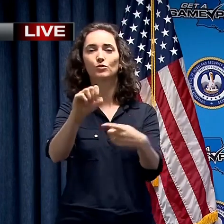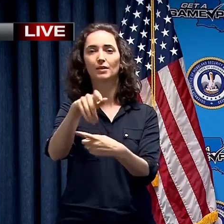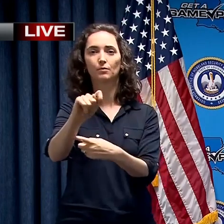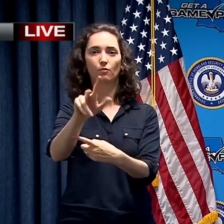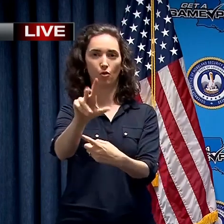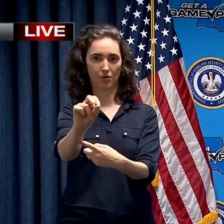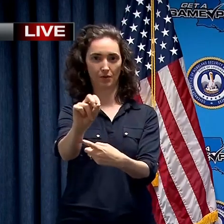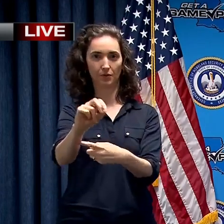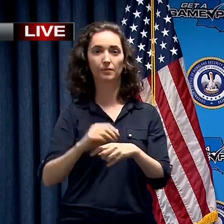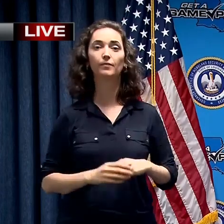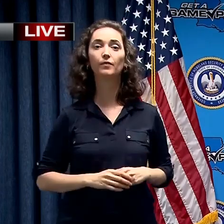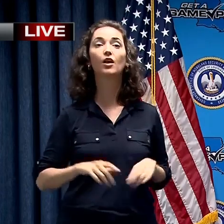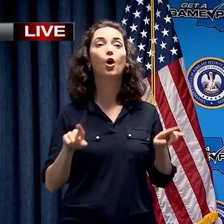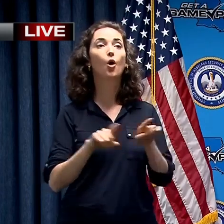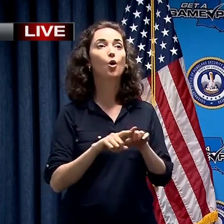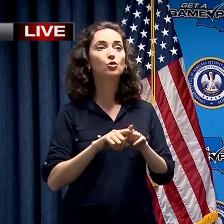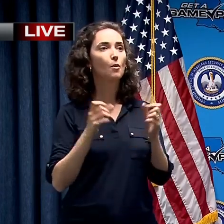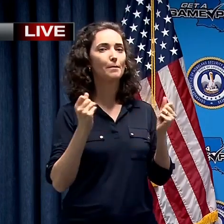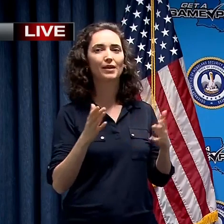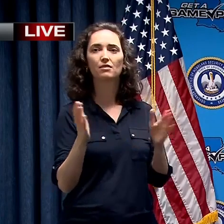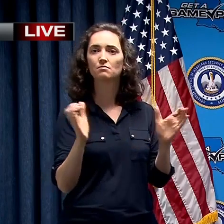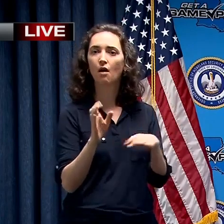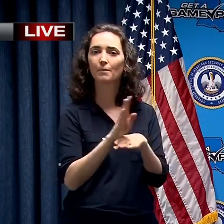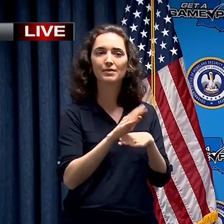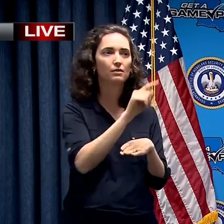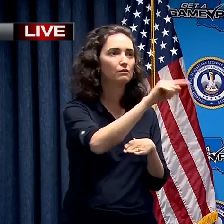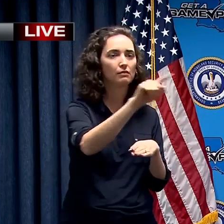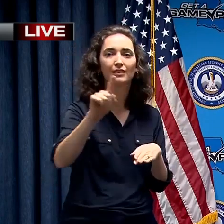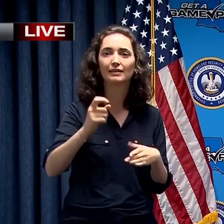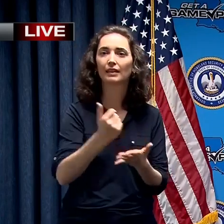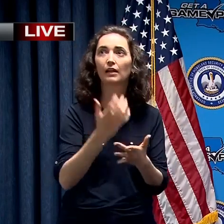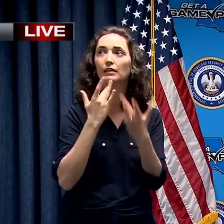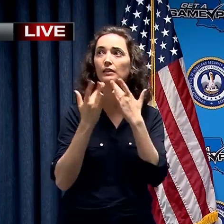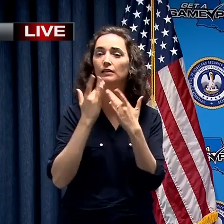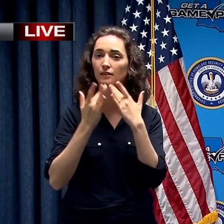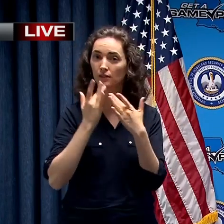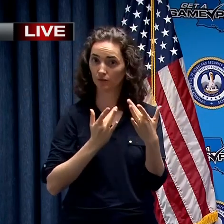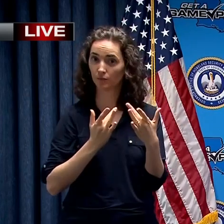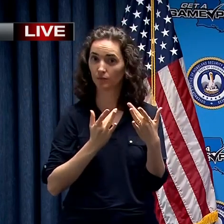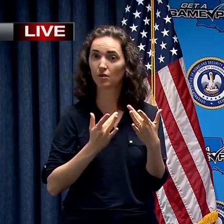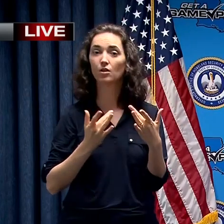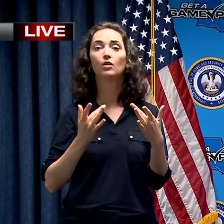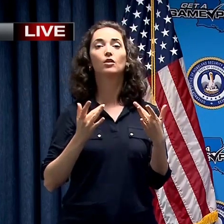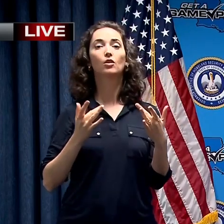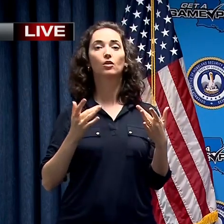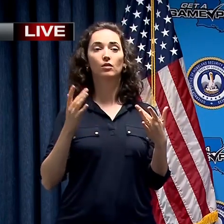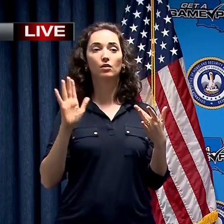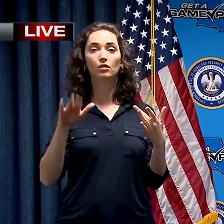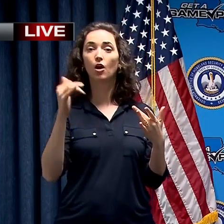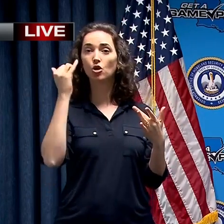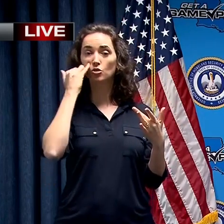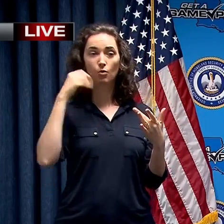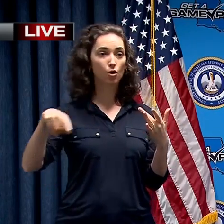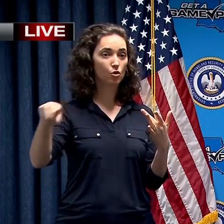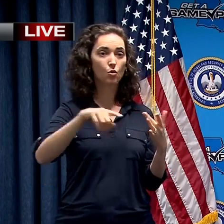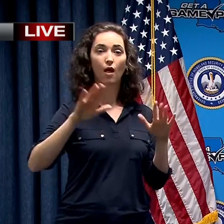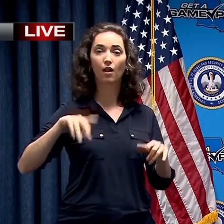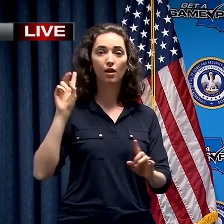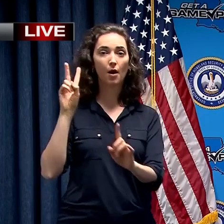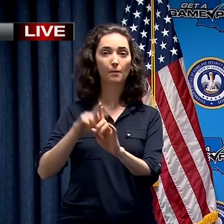need relief, and there are many of them out there, as a result of this crisis, if you haven't already, you should immediately